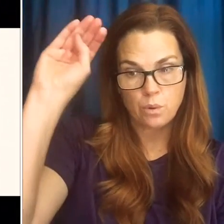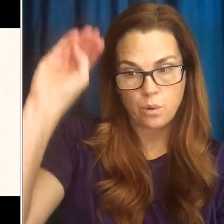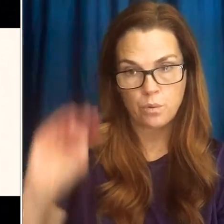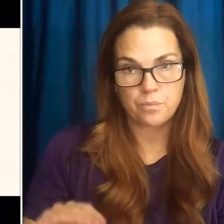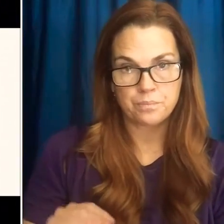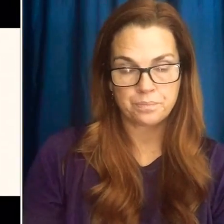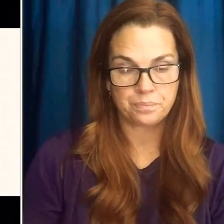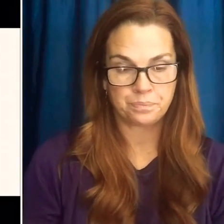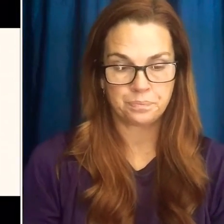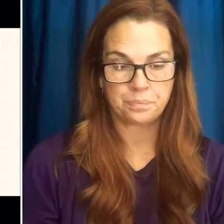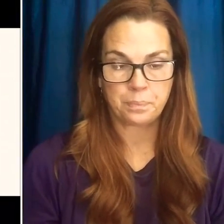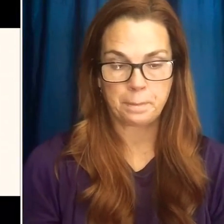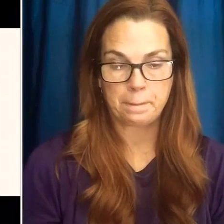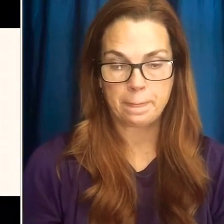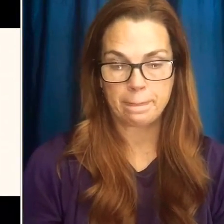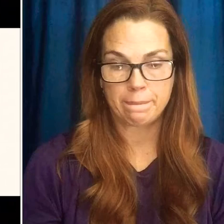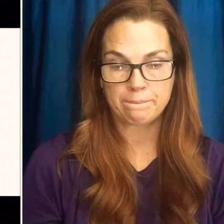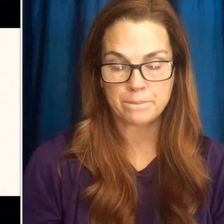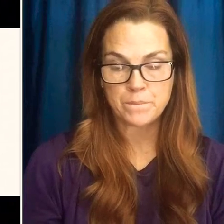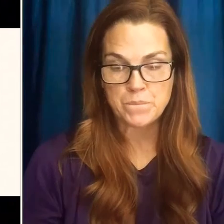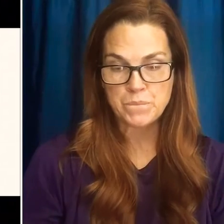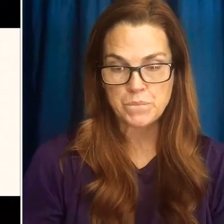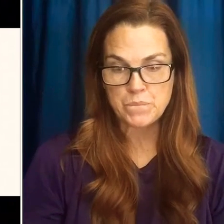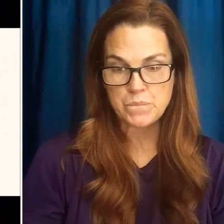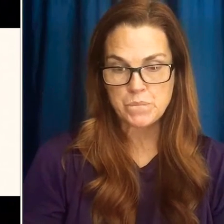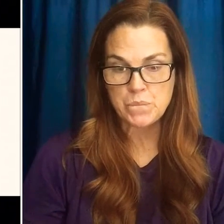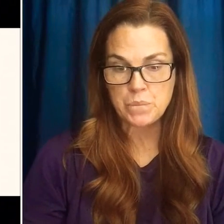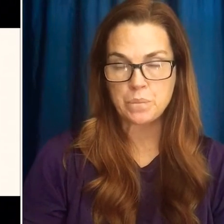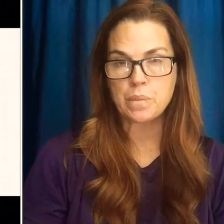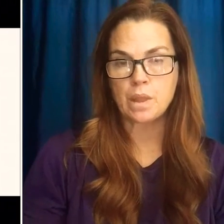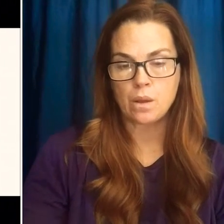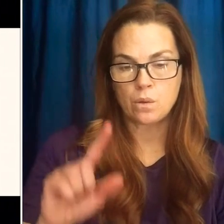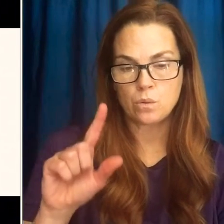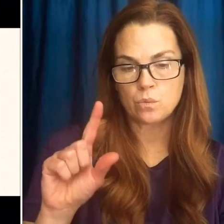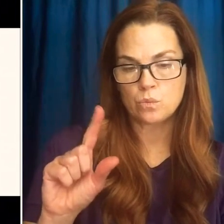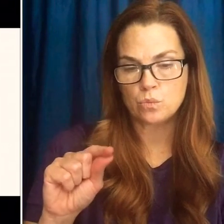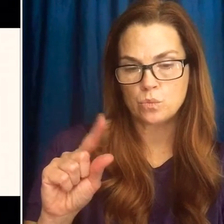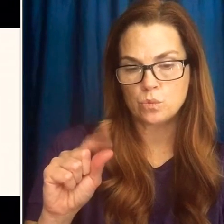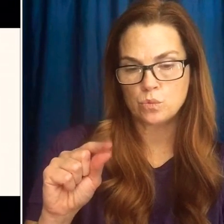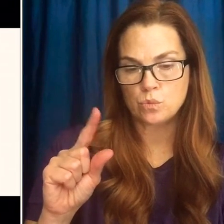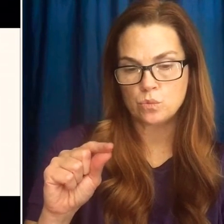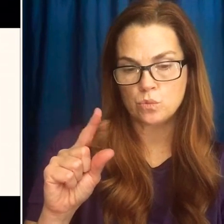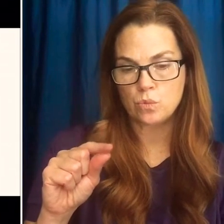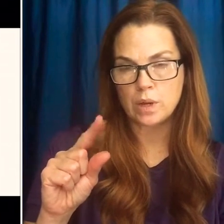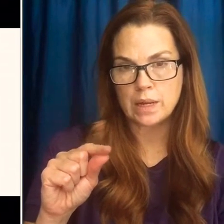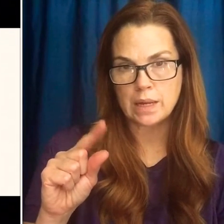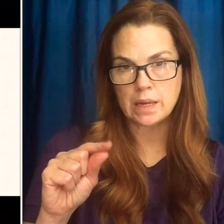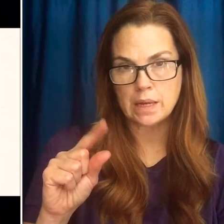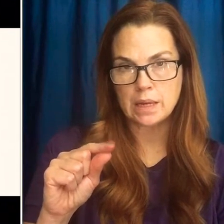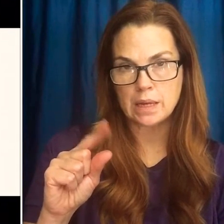How many groups of 3 can I make from 20? Or how many times can I subtract 3 from